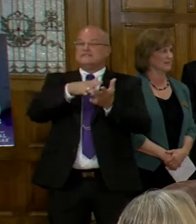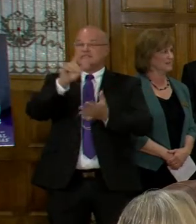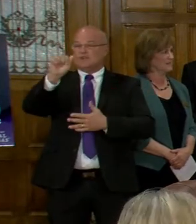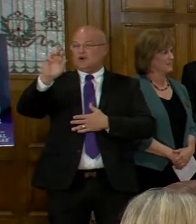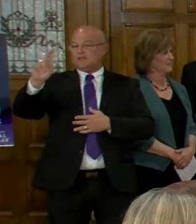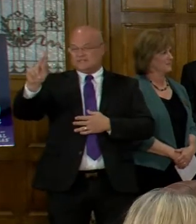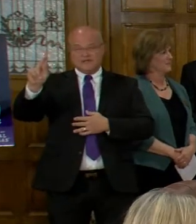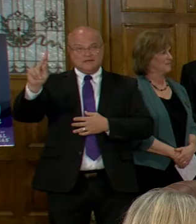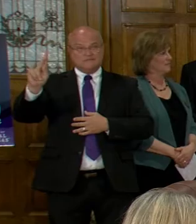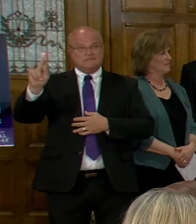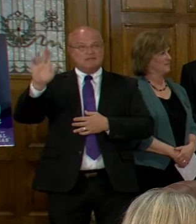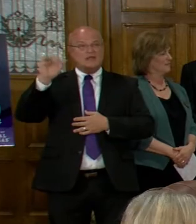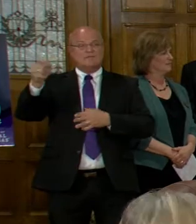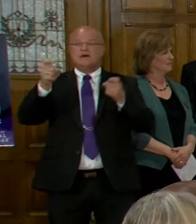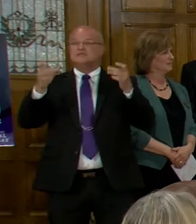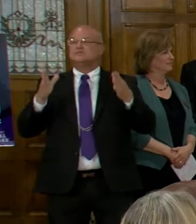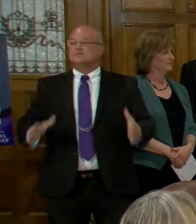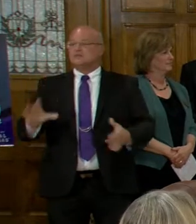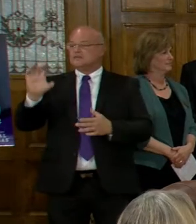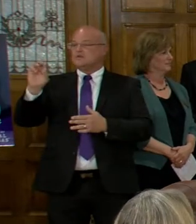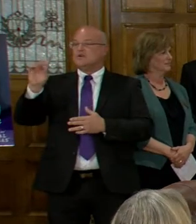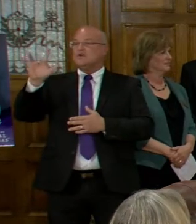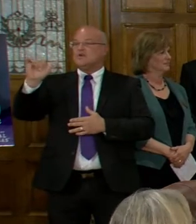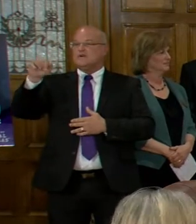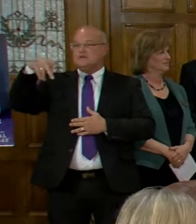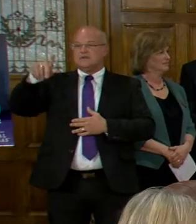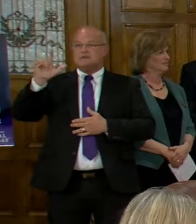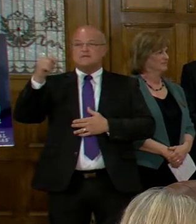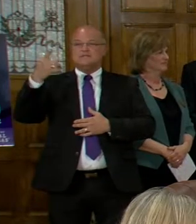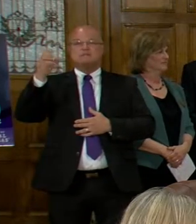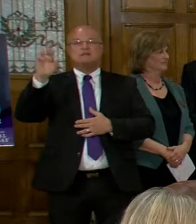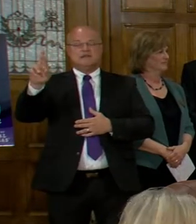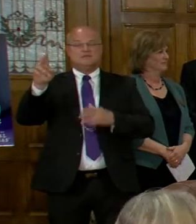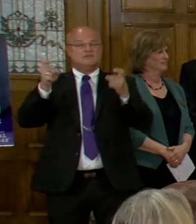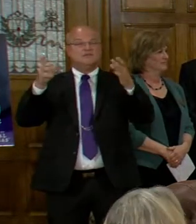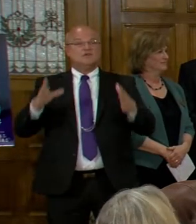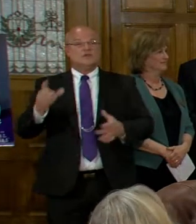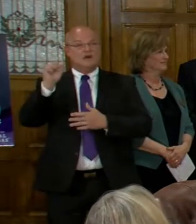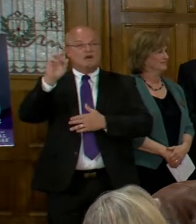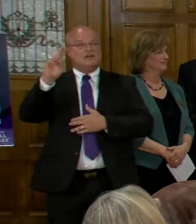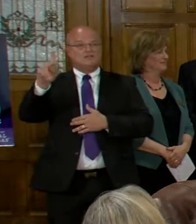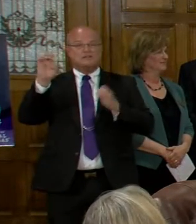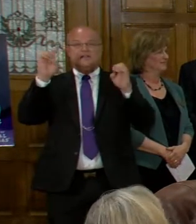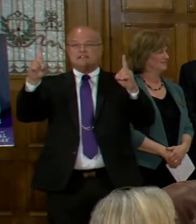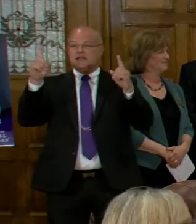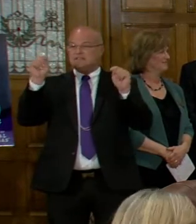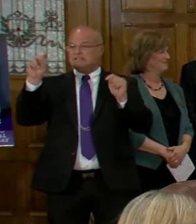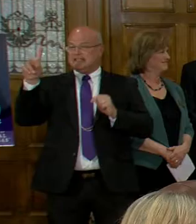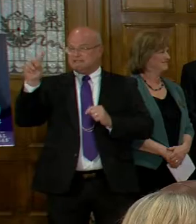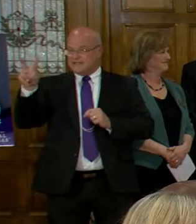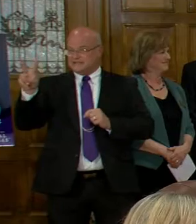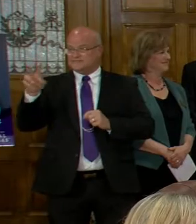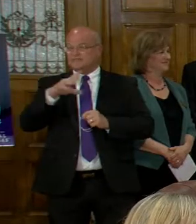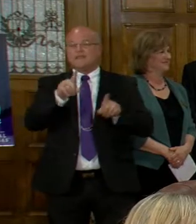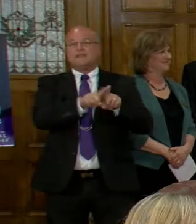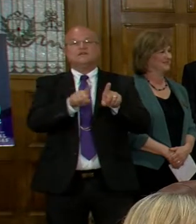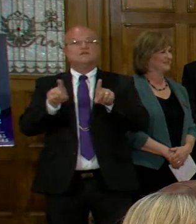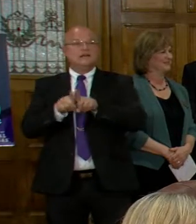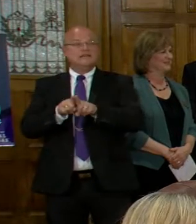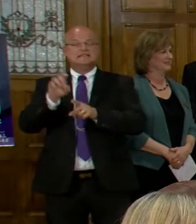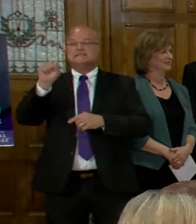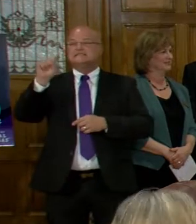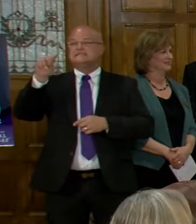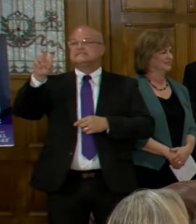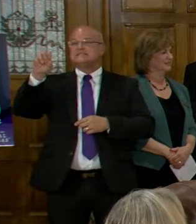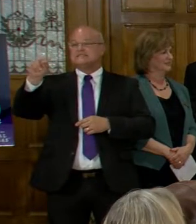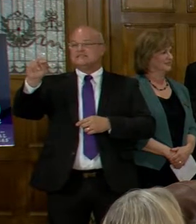Arkansas, by Director Courtney Pledger, Director of Arkansas Educational Television, as well as